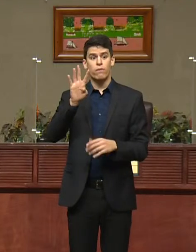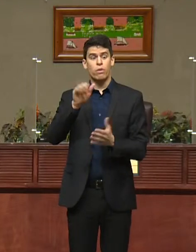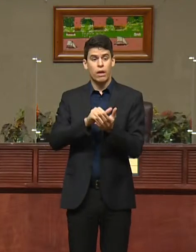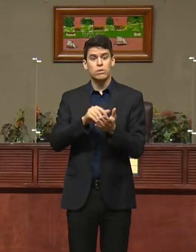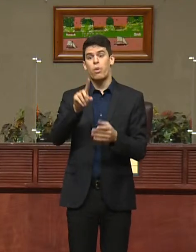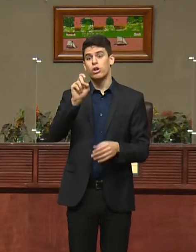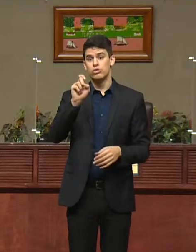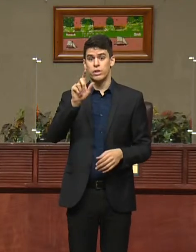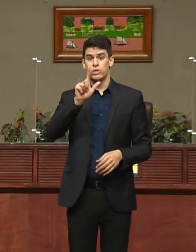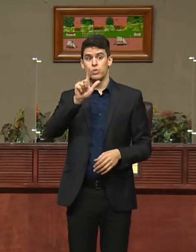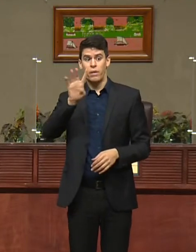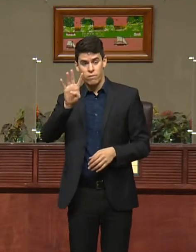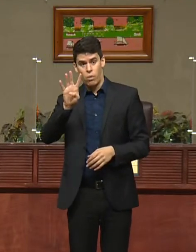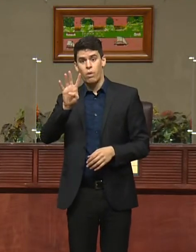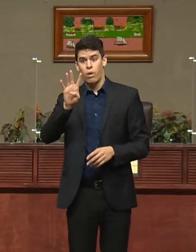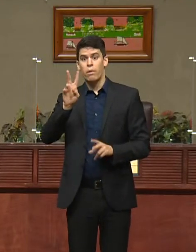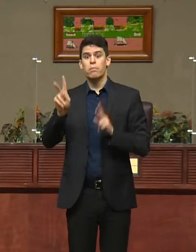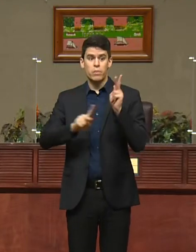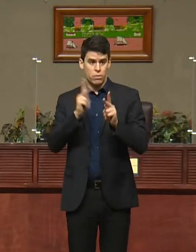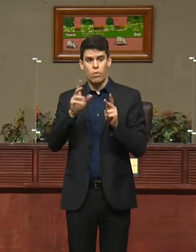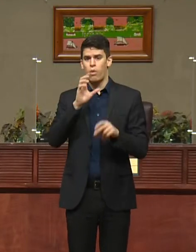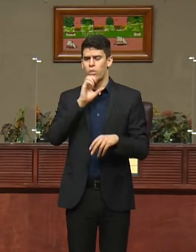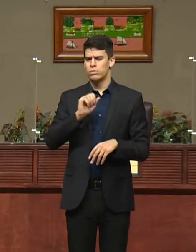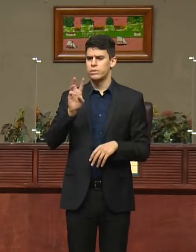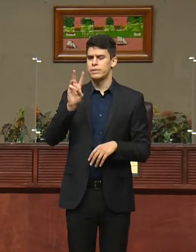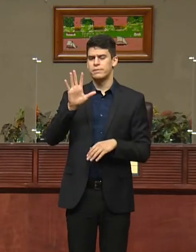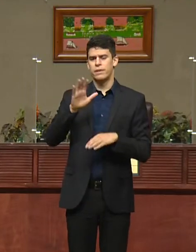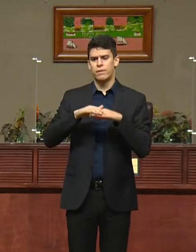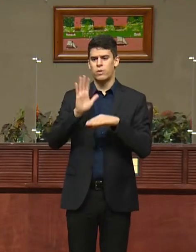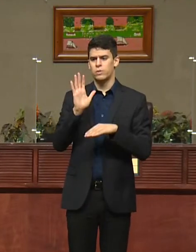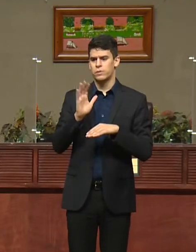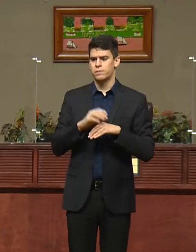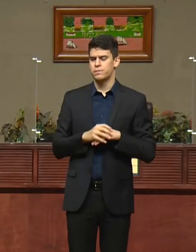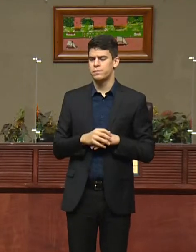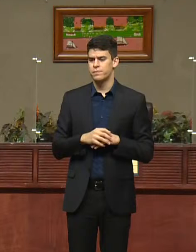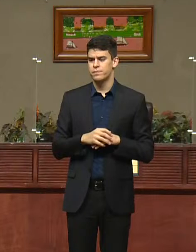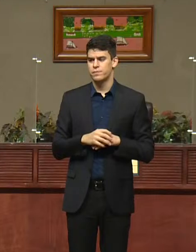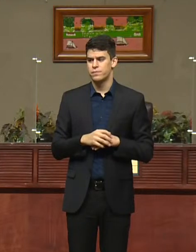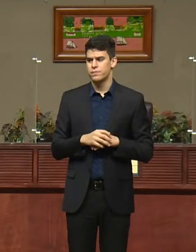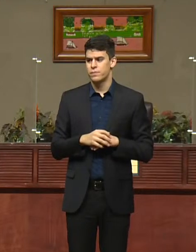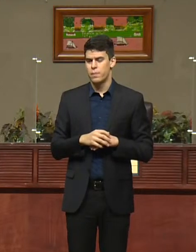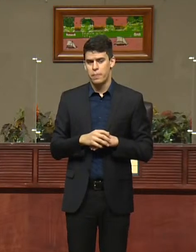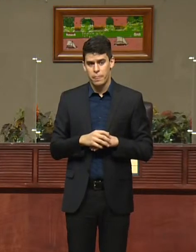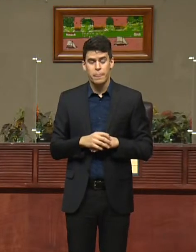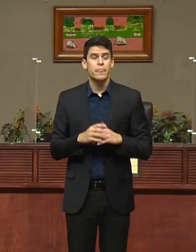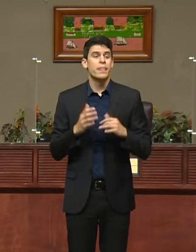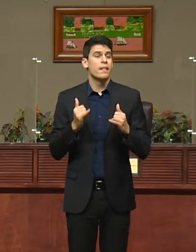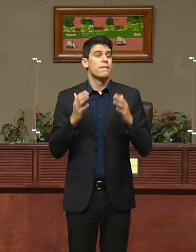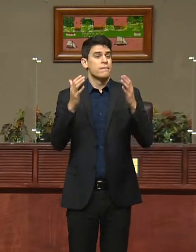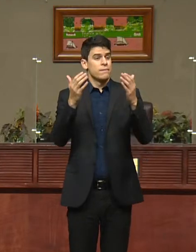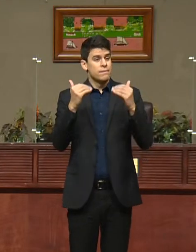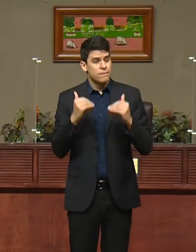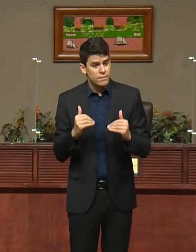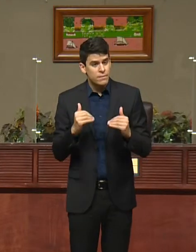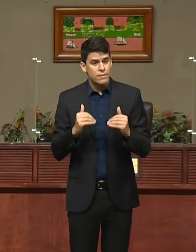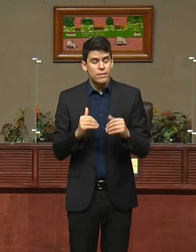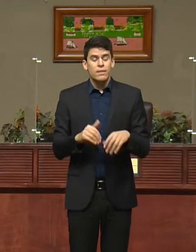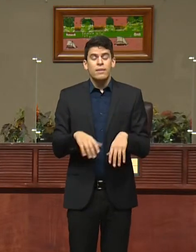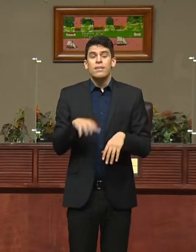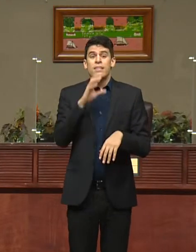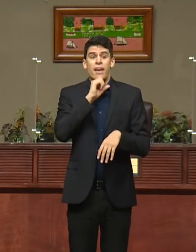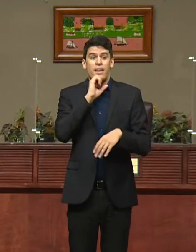134,124 individuals who are 65 years and older. That brings us out to a range in that group